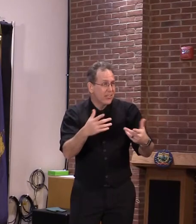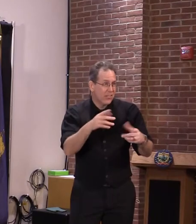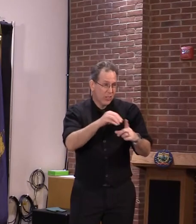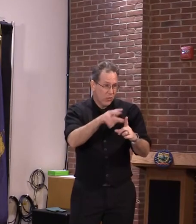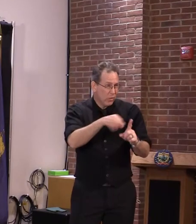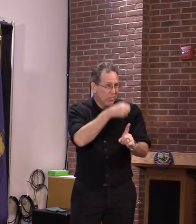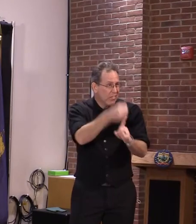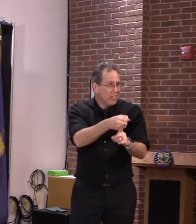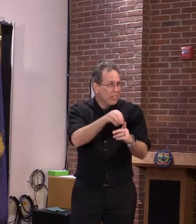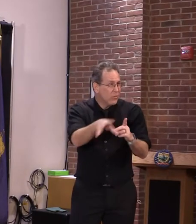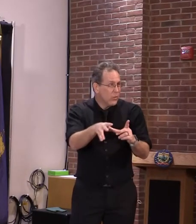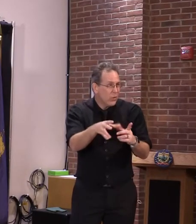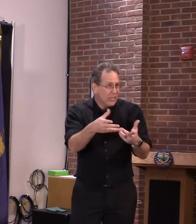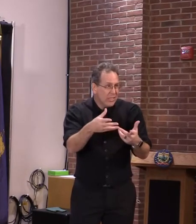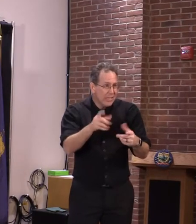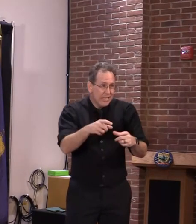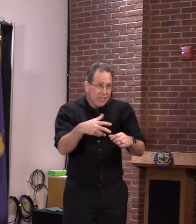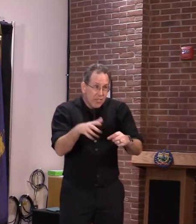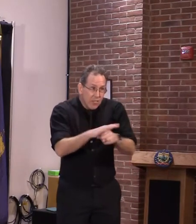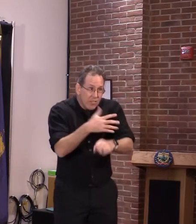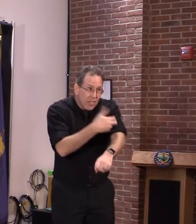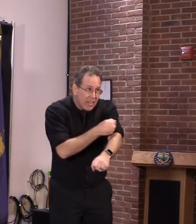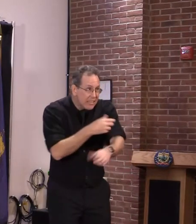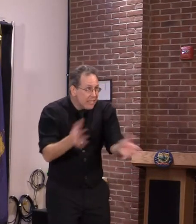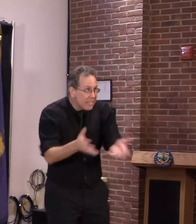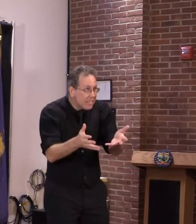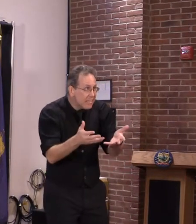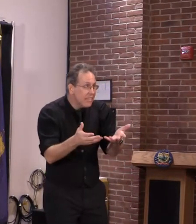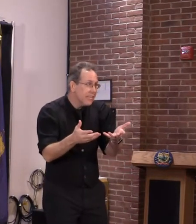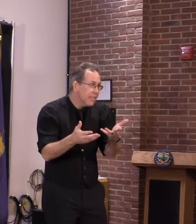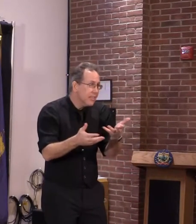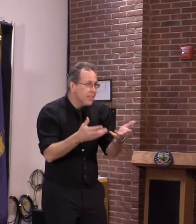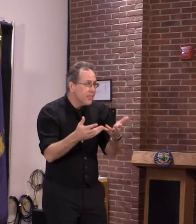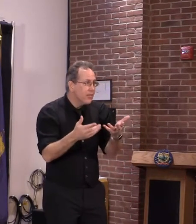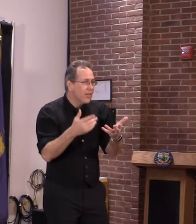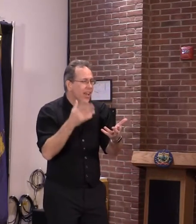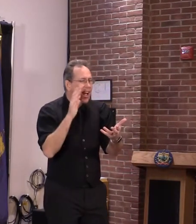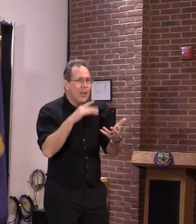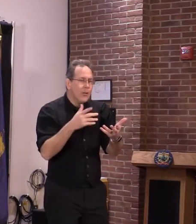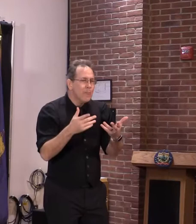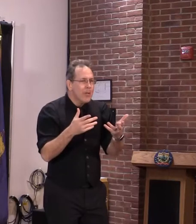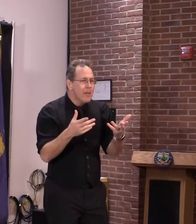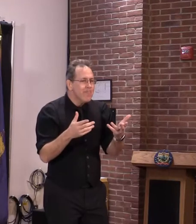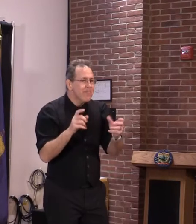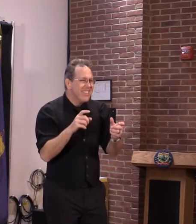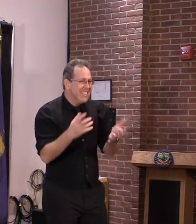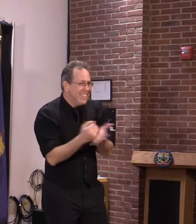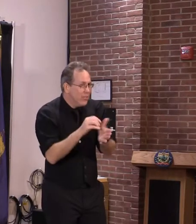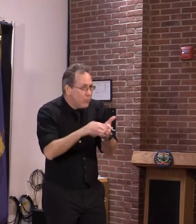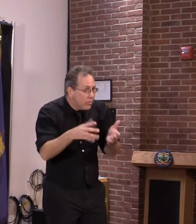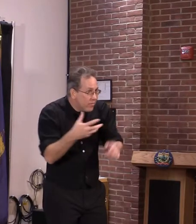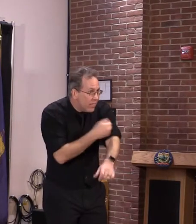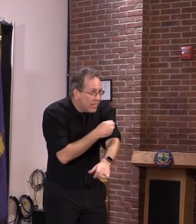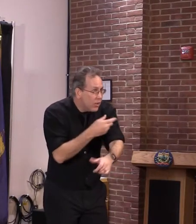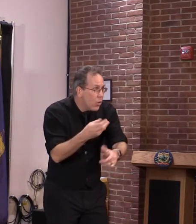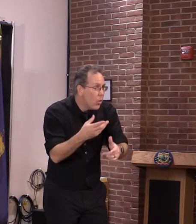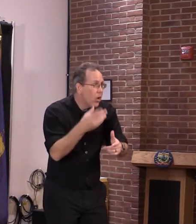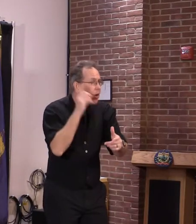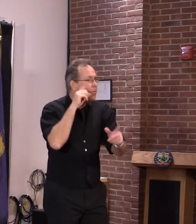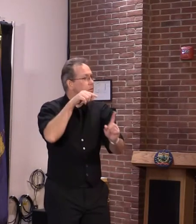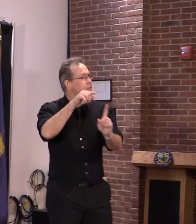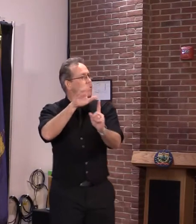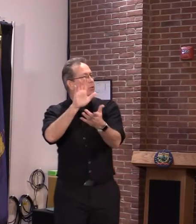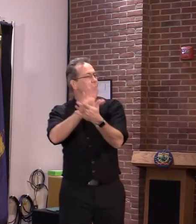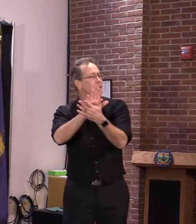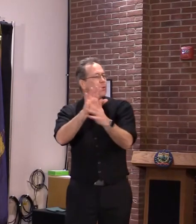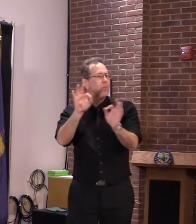vaccinated, fully vaccinated, I hate to use that term again, but that's what we're using for the schools. If you've been